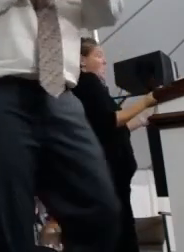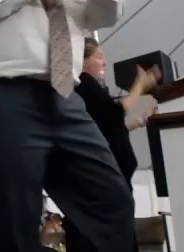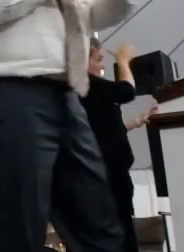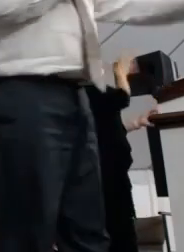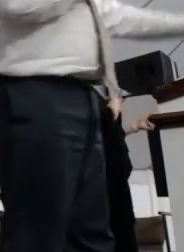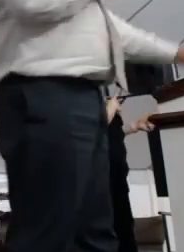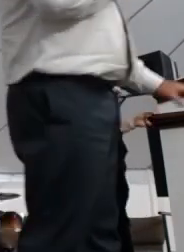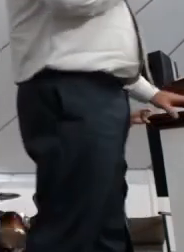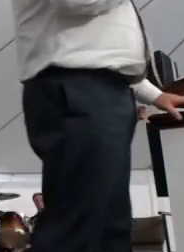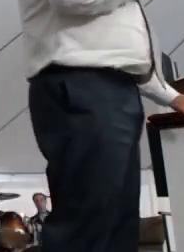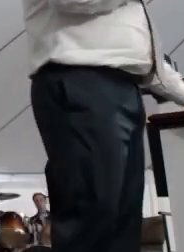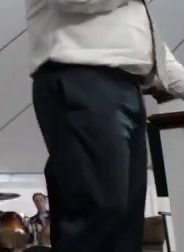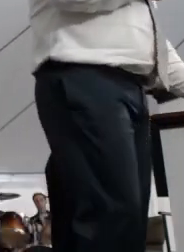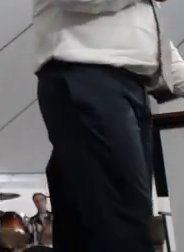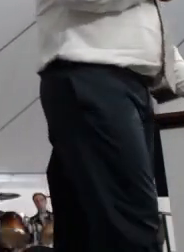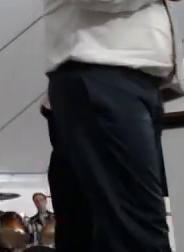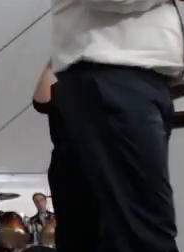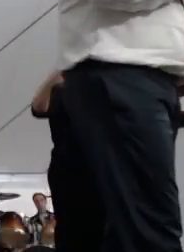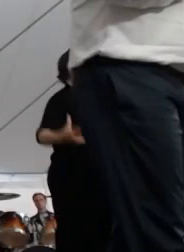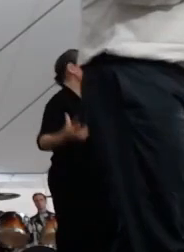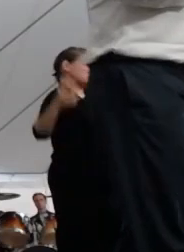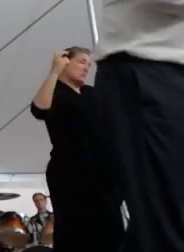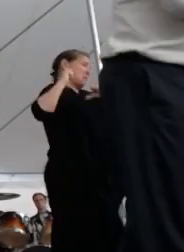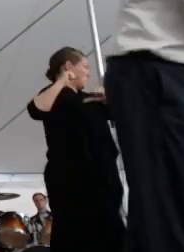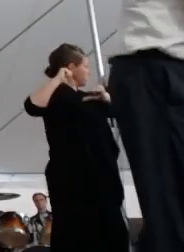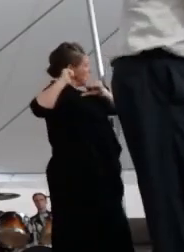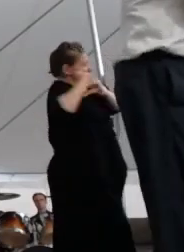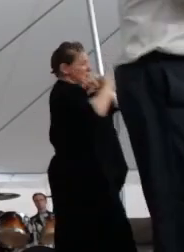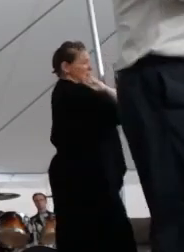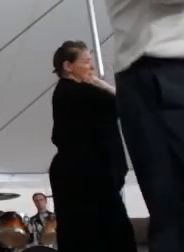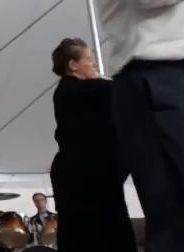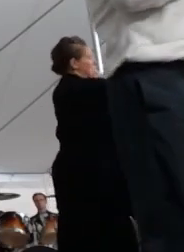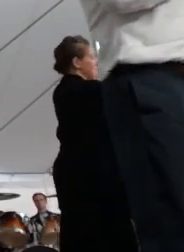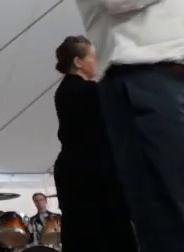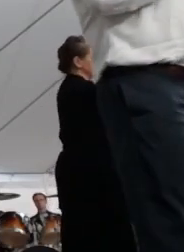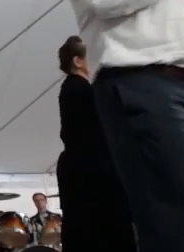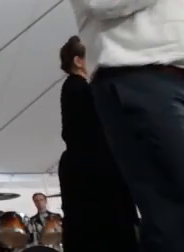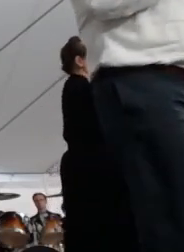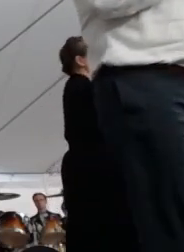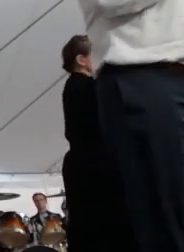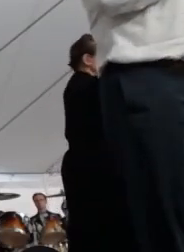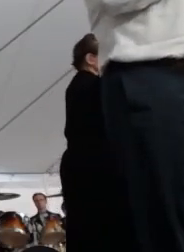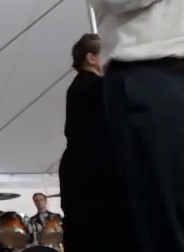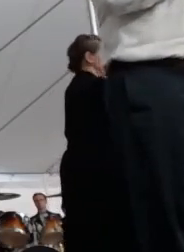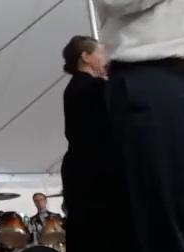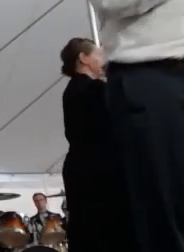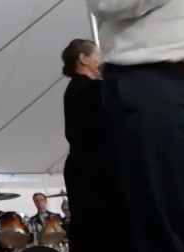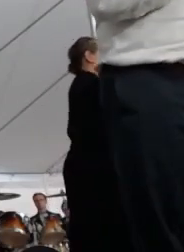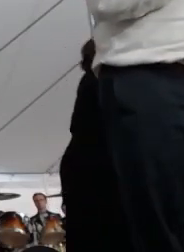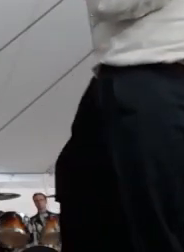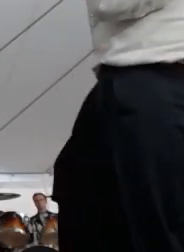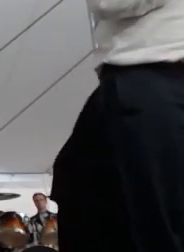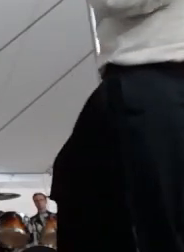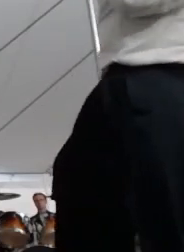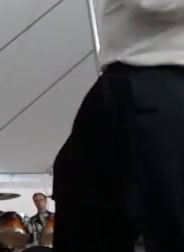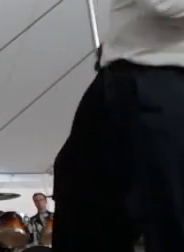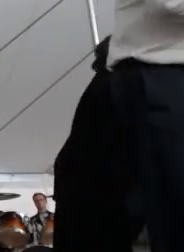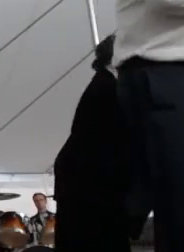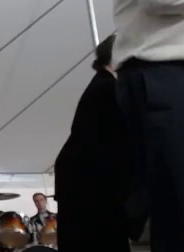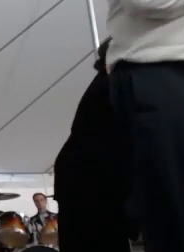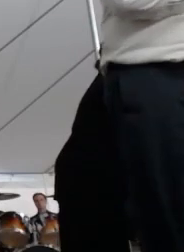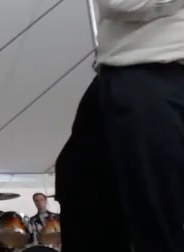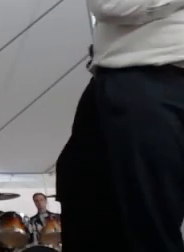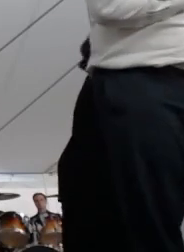run through the forest. And finally, after a while, he dropped her off his shoulders and she